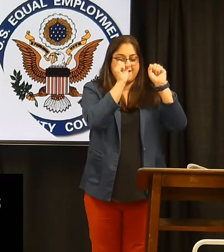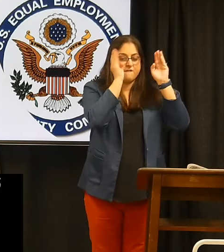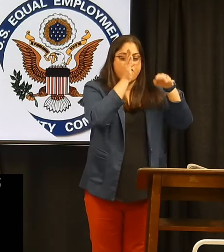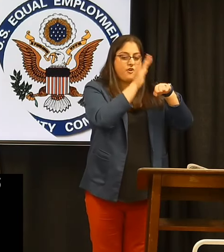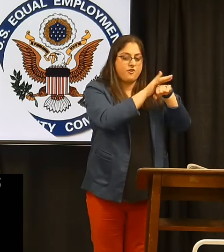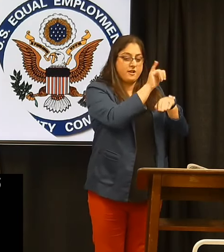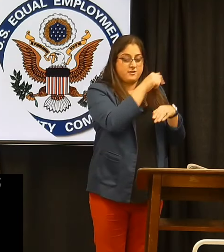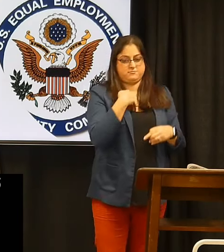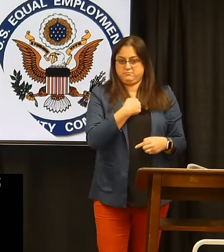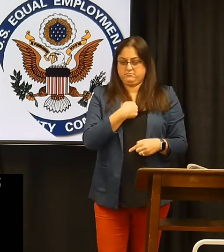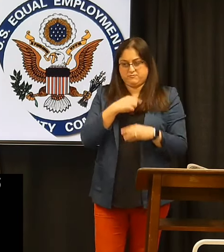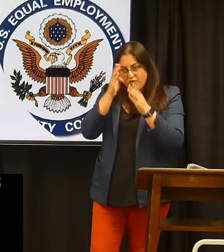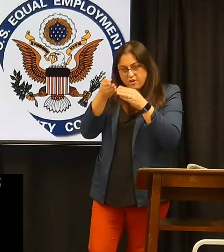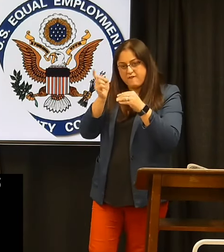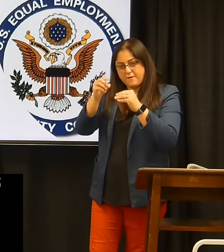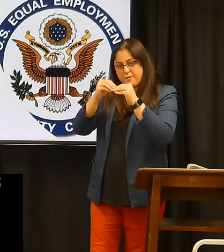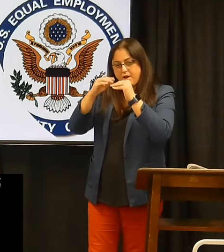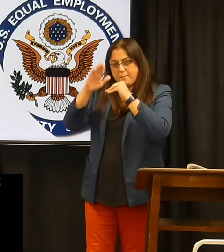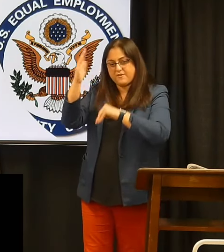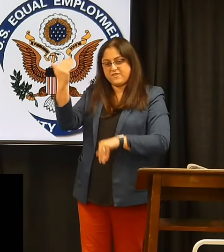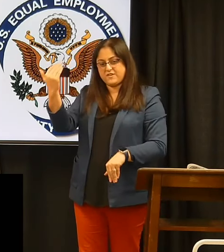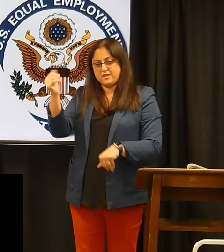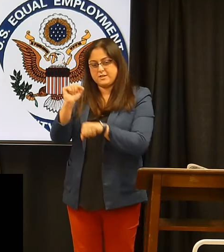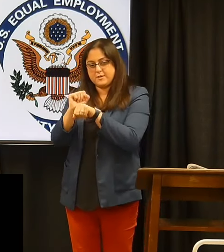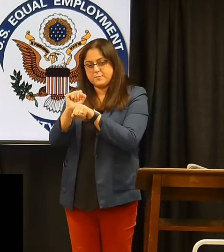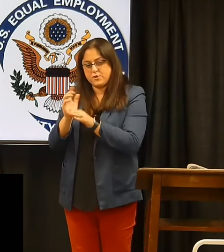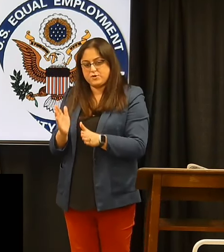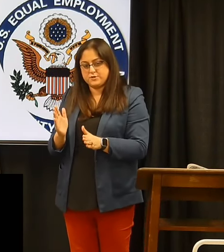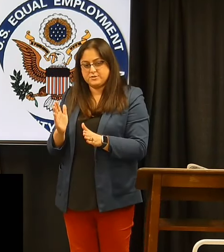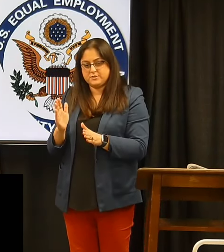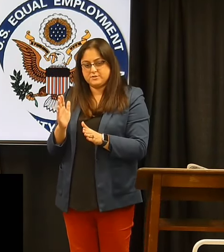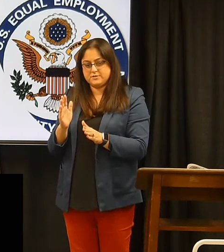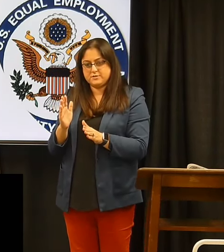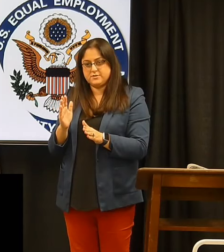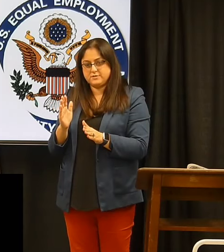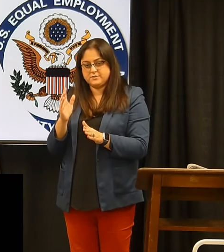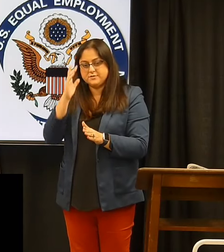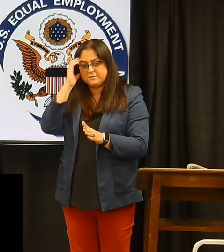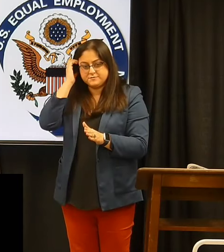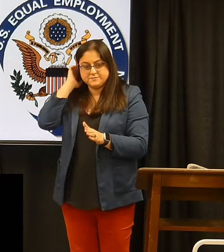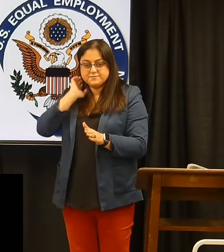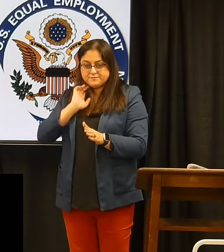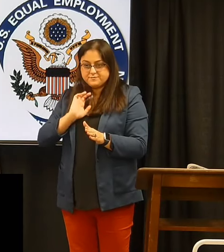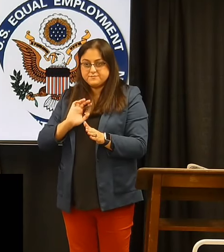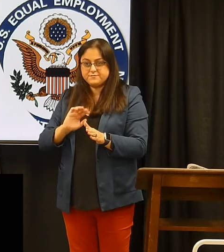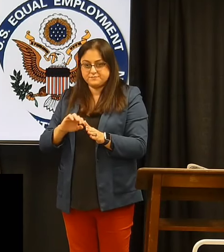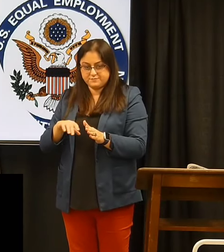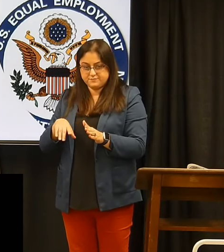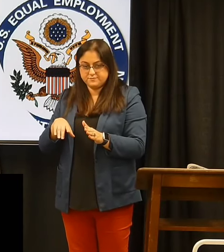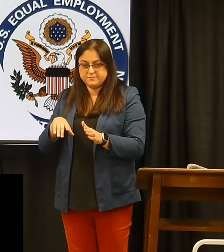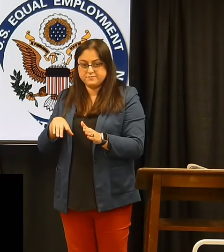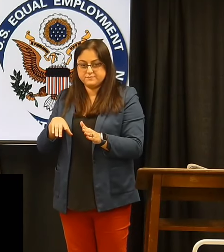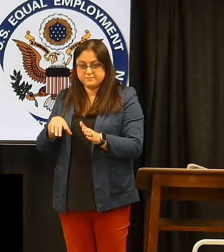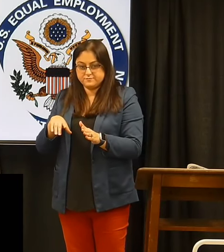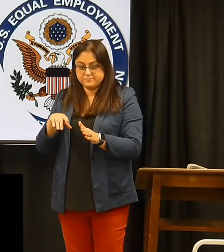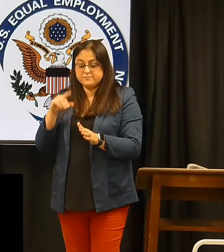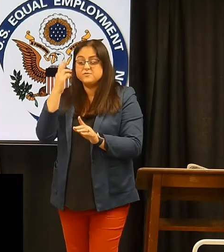be. So EEOC deals with companies that have more than 15 employees or entities with more than 15